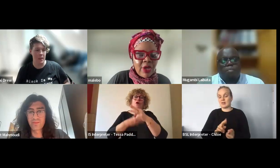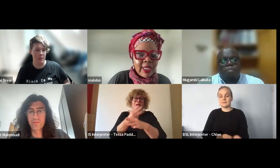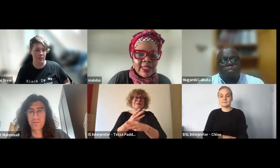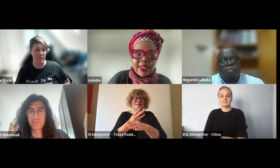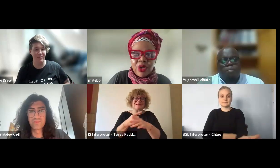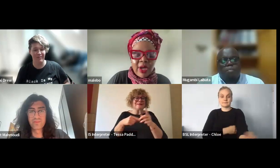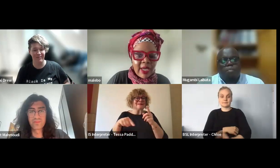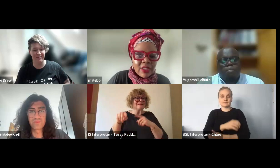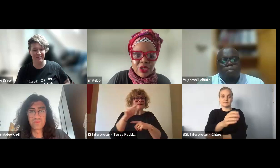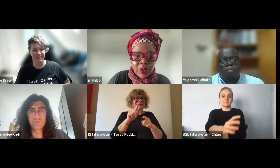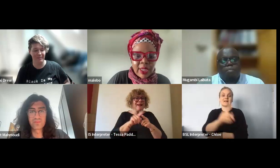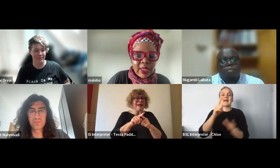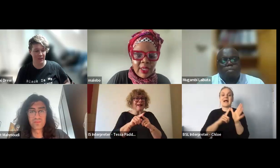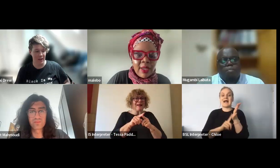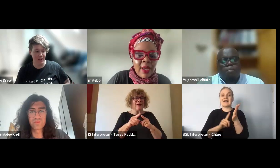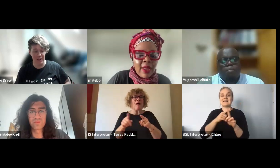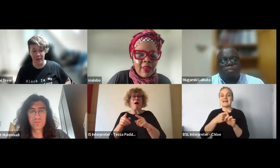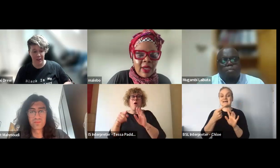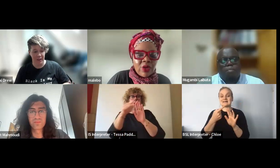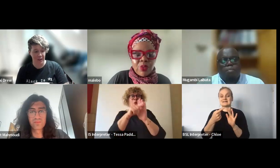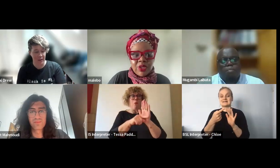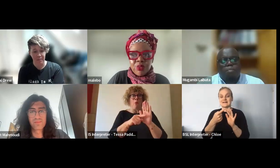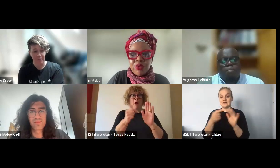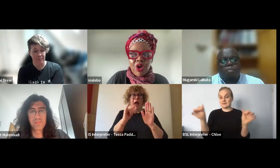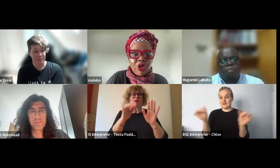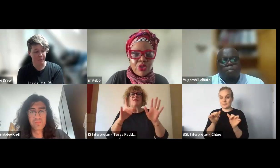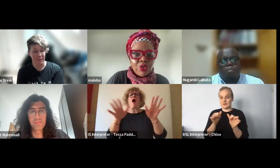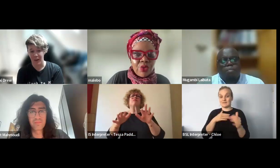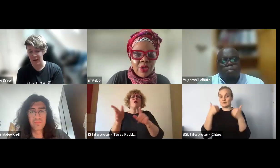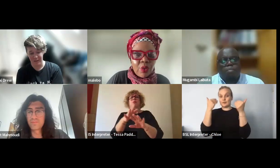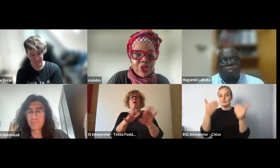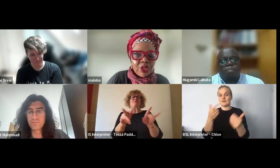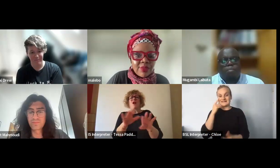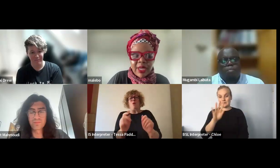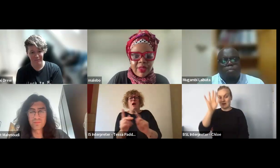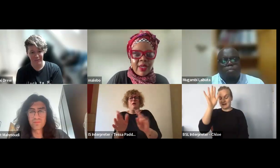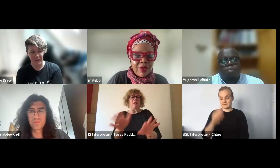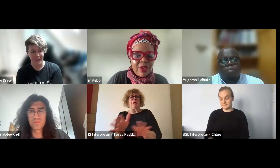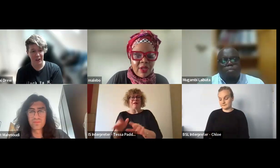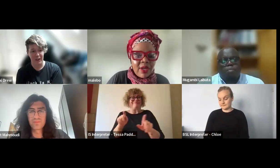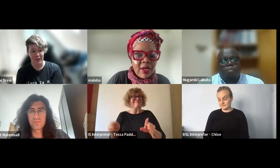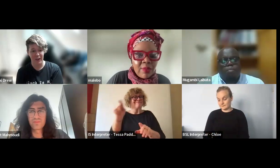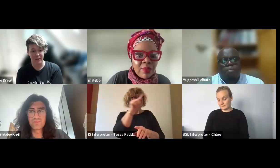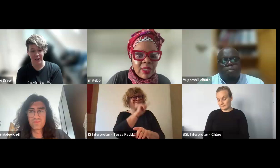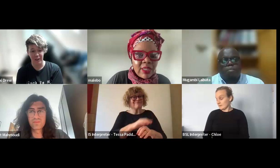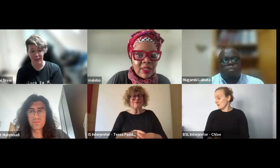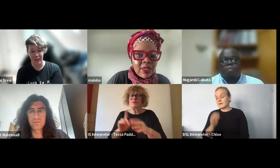Alexi, I see your hand just quickly, and then because we need to move on to the questions, but I think